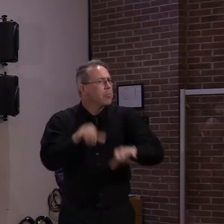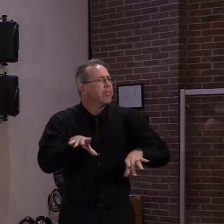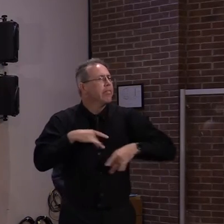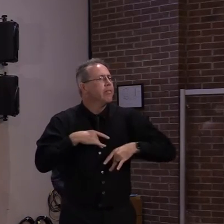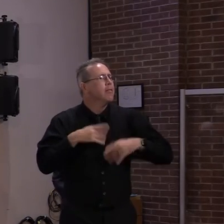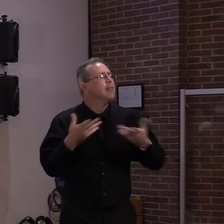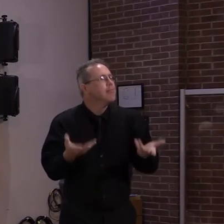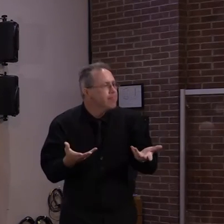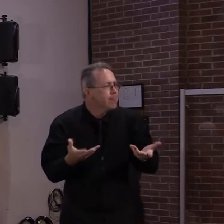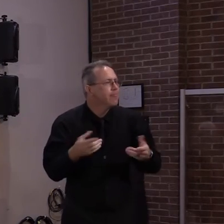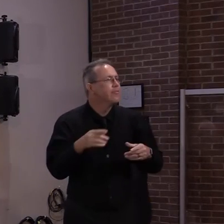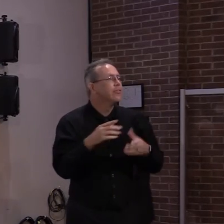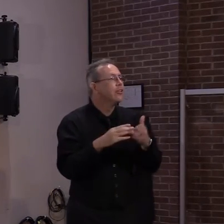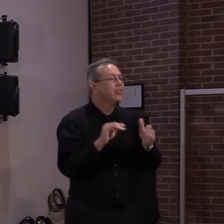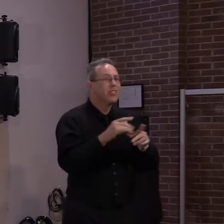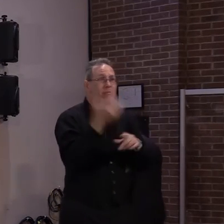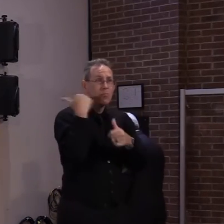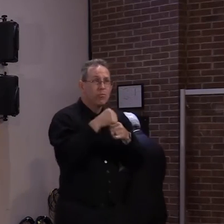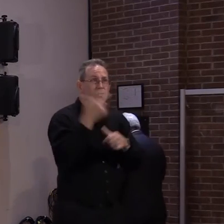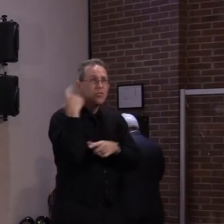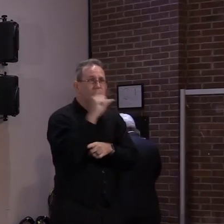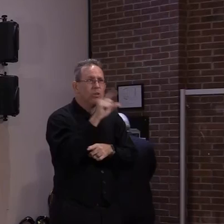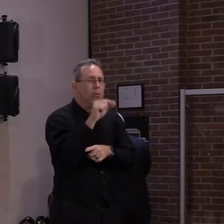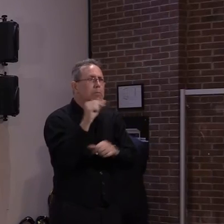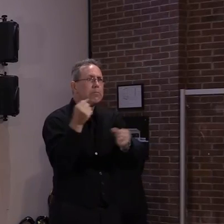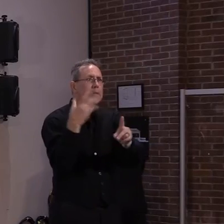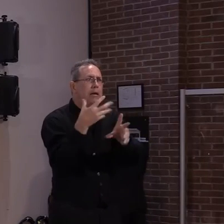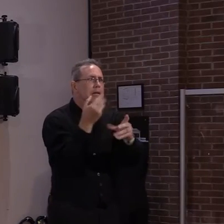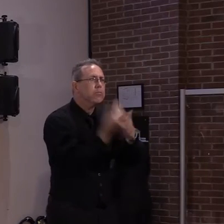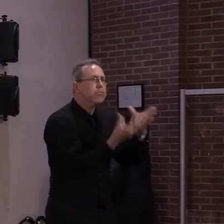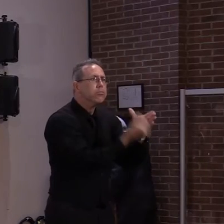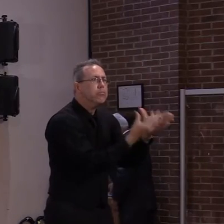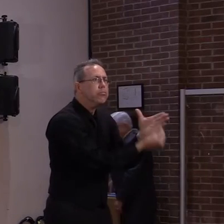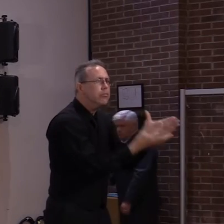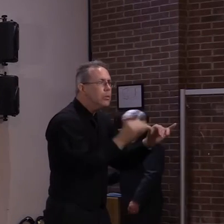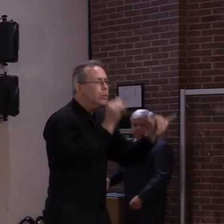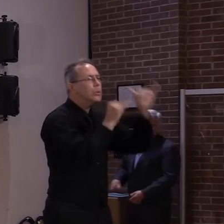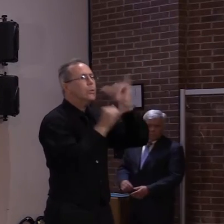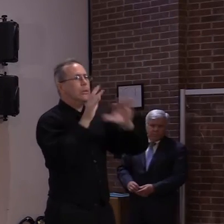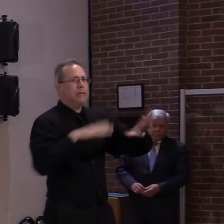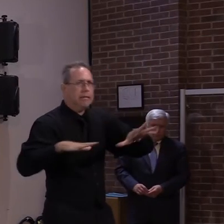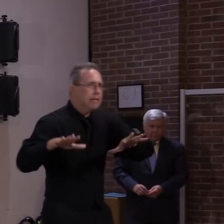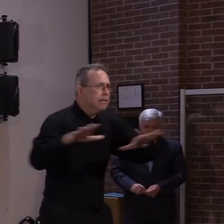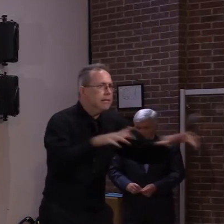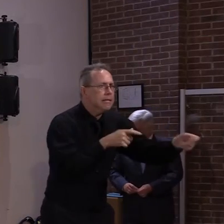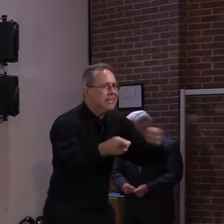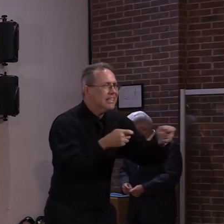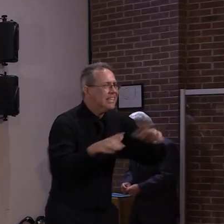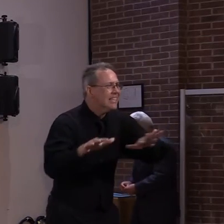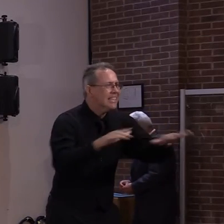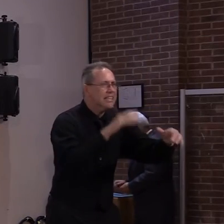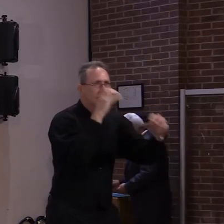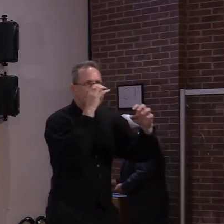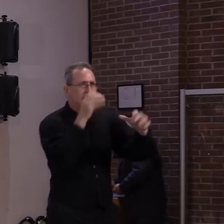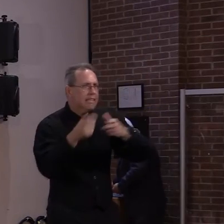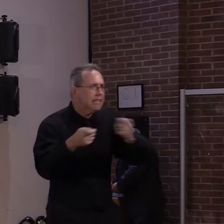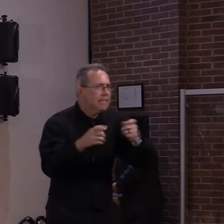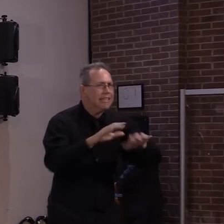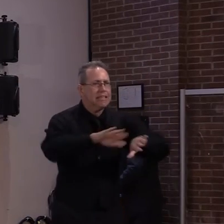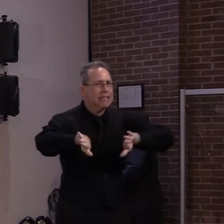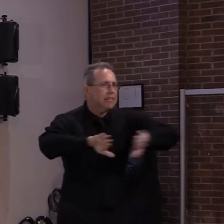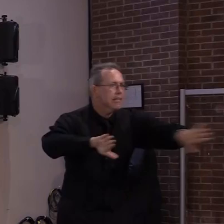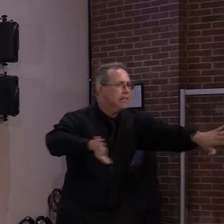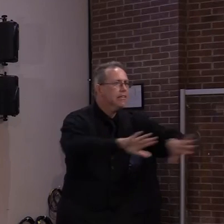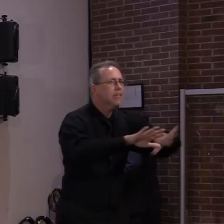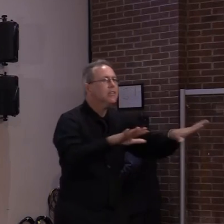about earlier in the pandemic with wide-scale outbreaks and significant impact on the